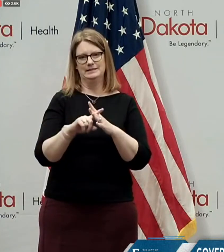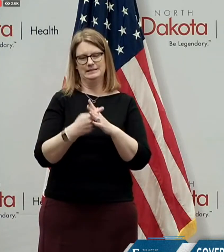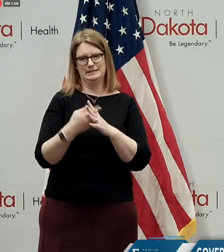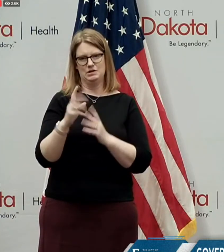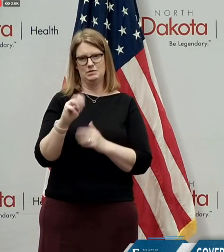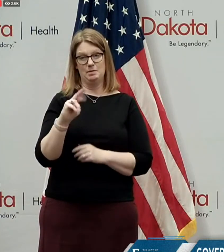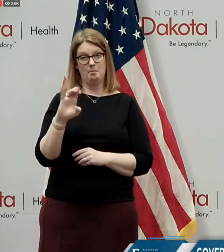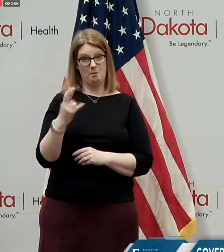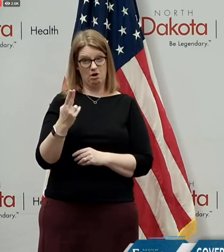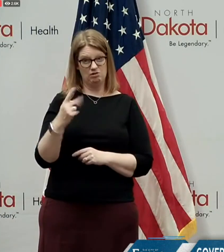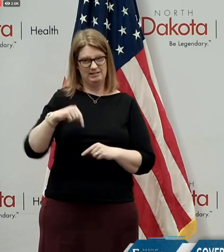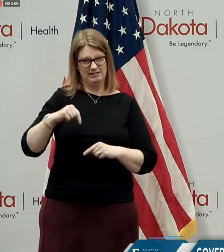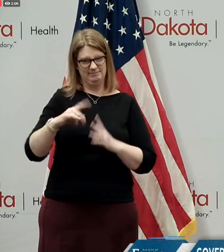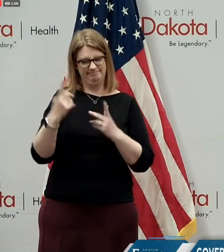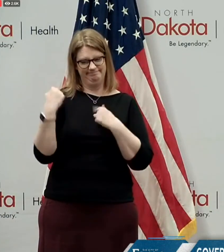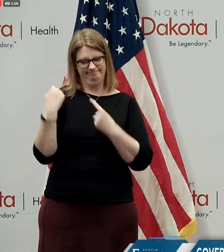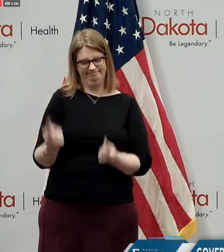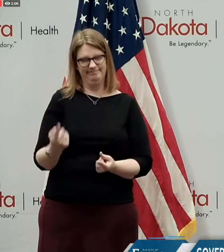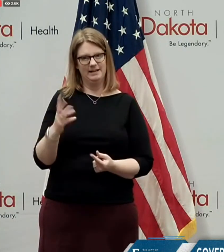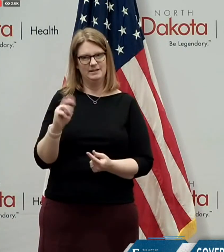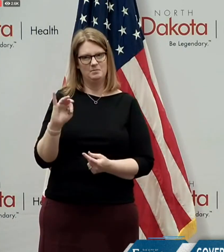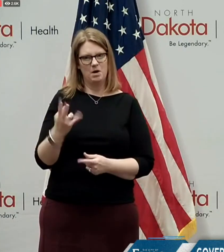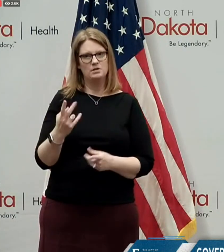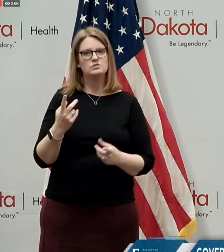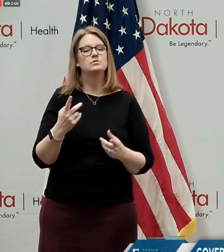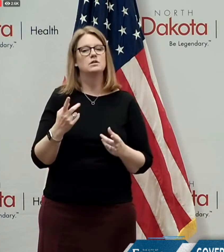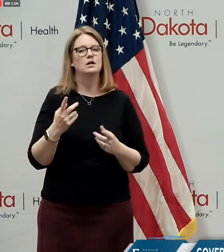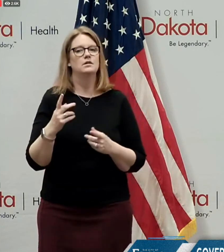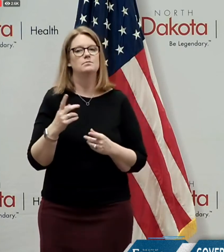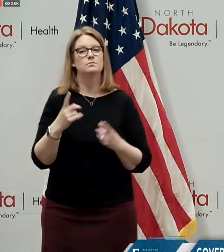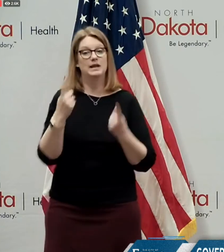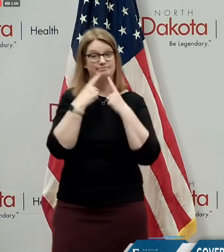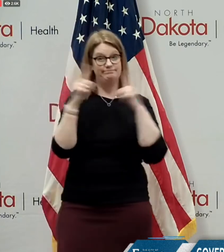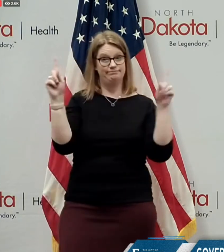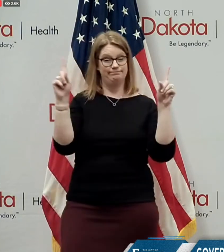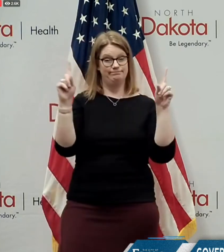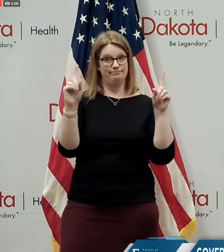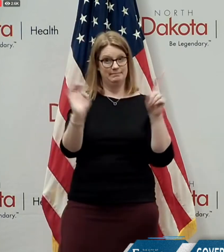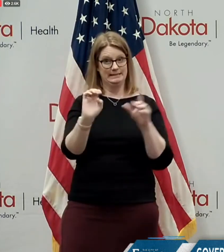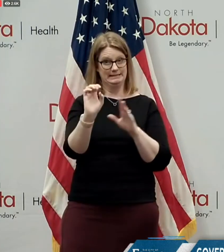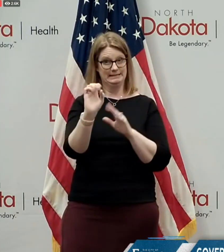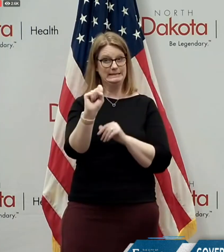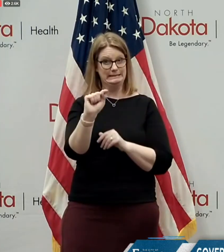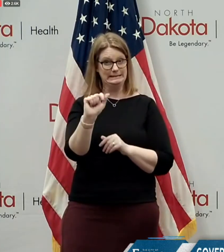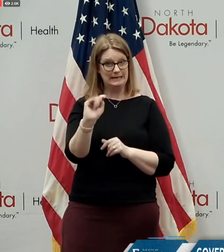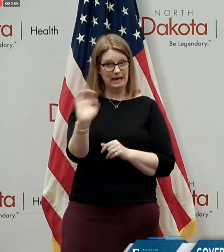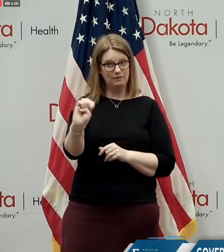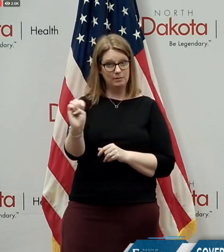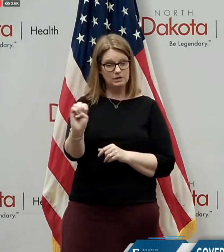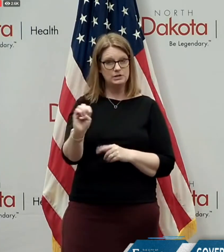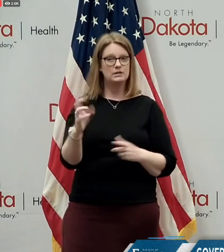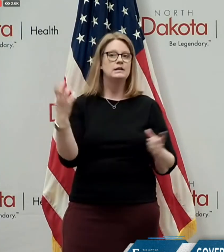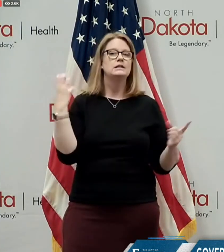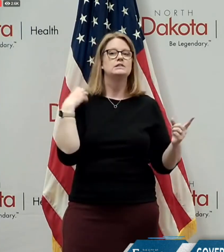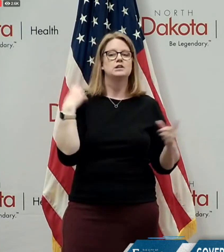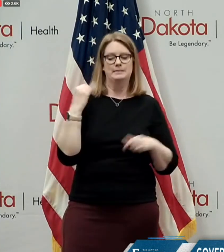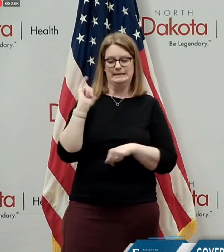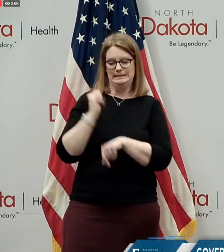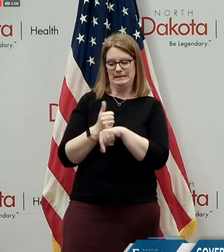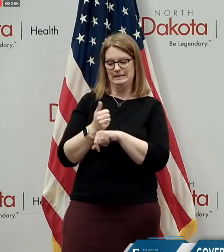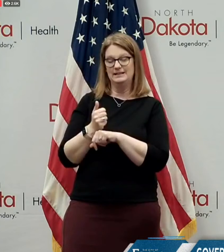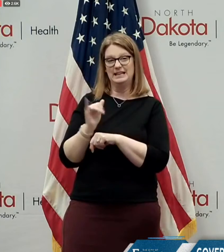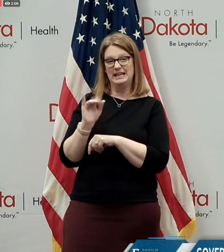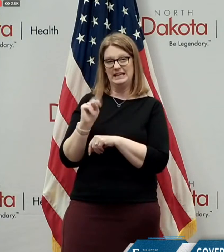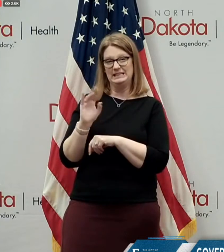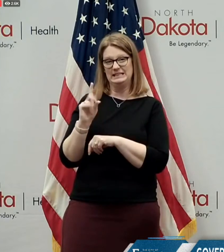March, we did the declaration, and the chairman put the incident command in place, and from